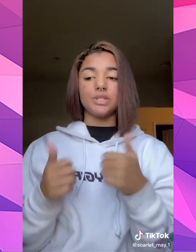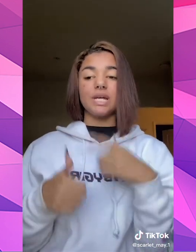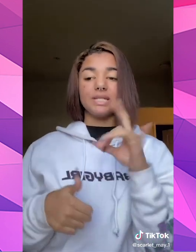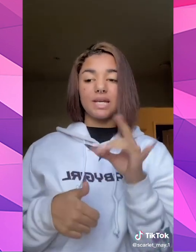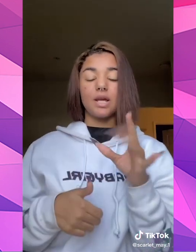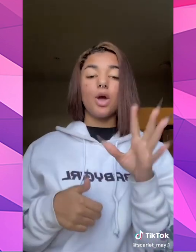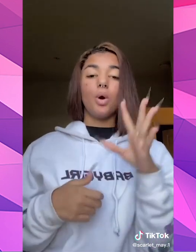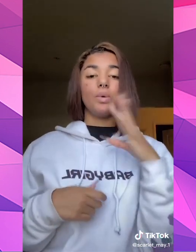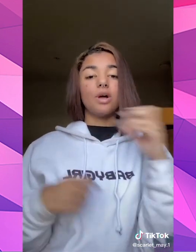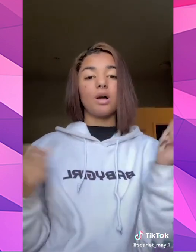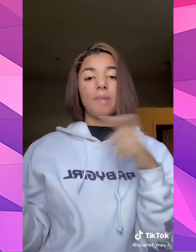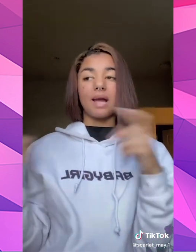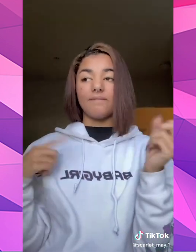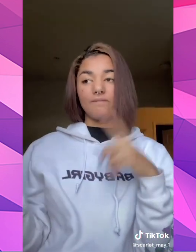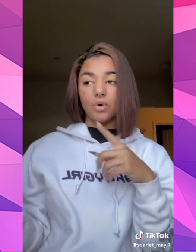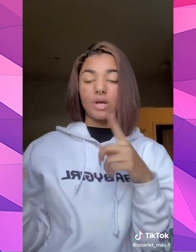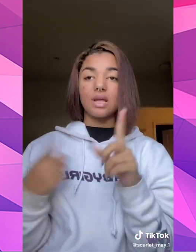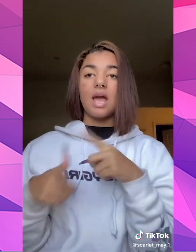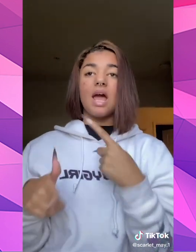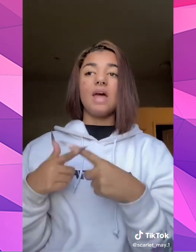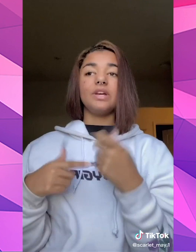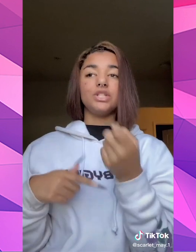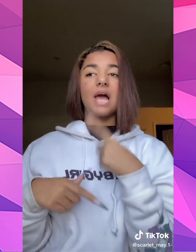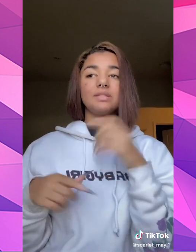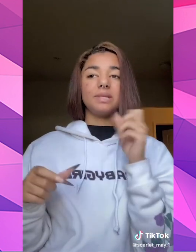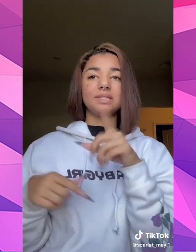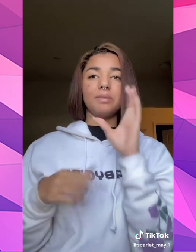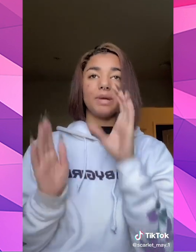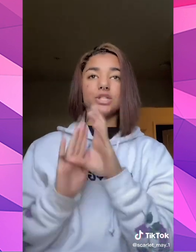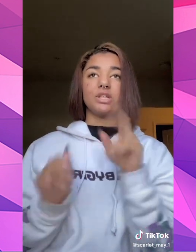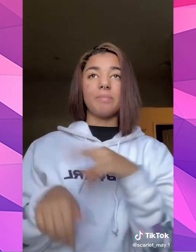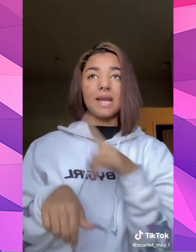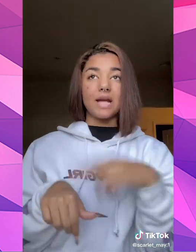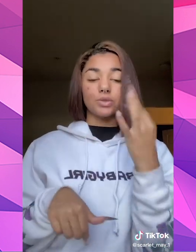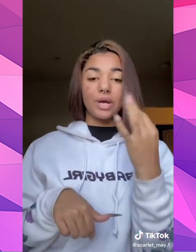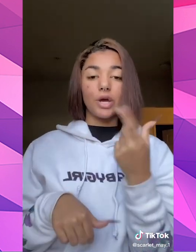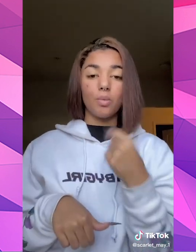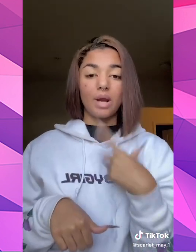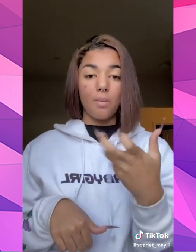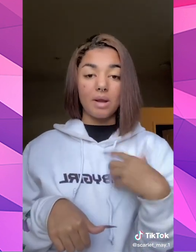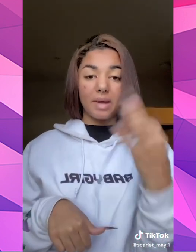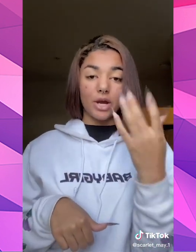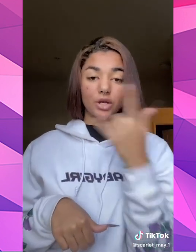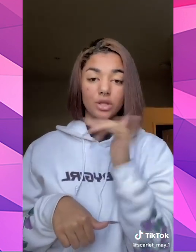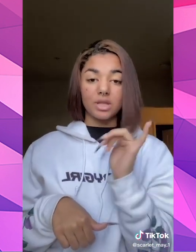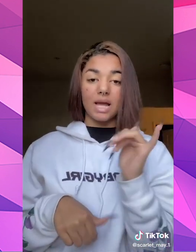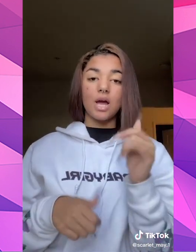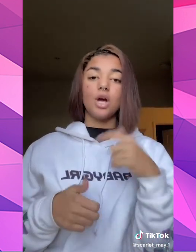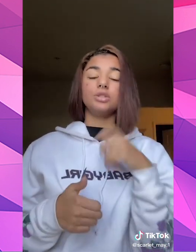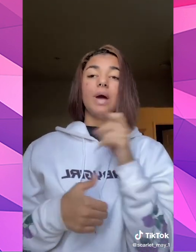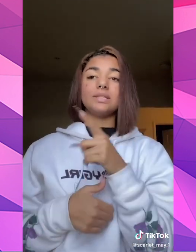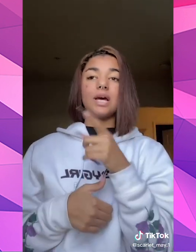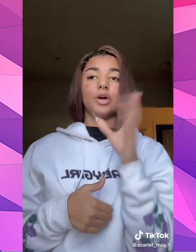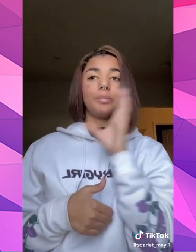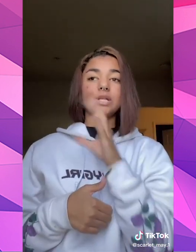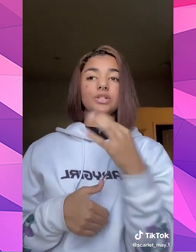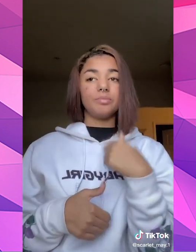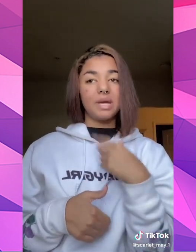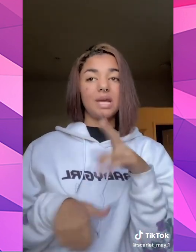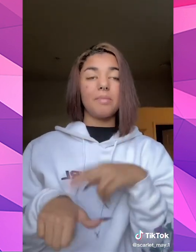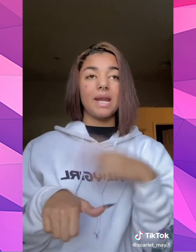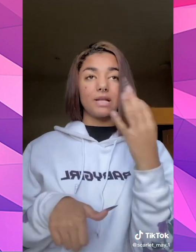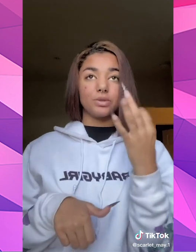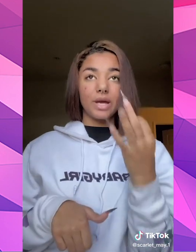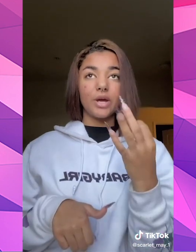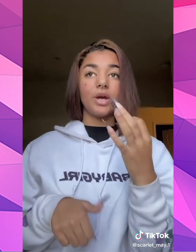manager Which I did We talked back and forth And then she asked me to send pictures of my natural hair And what I wanted my hair to look like So I sent her a picture